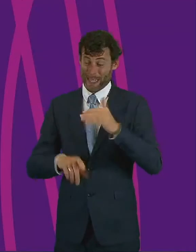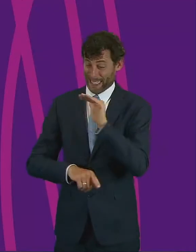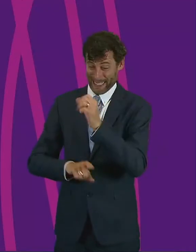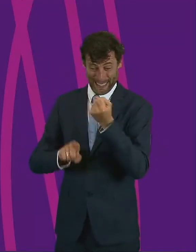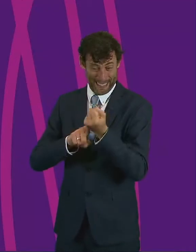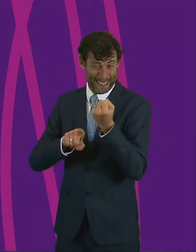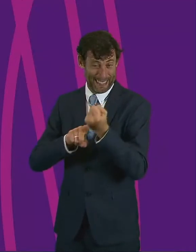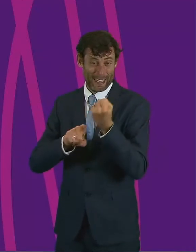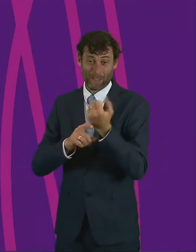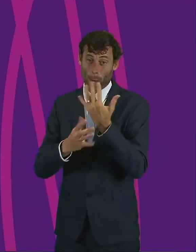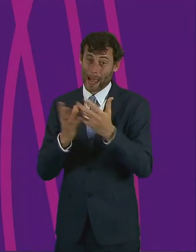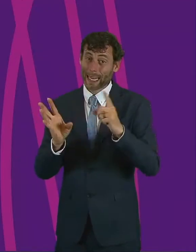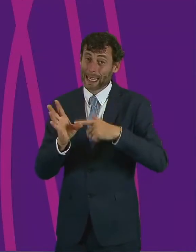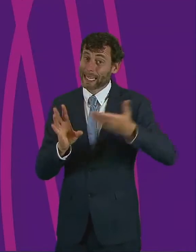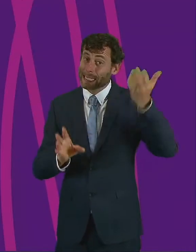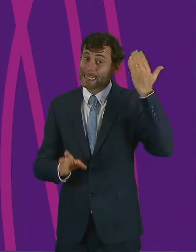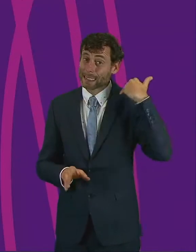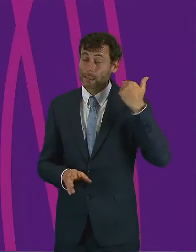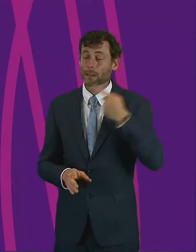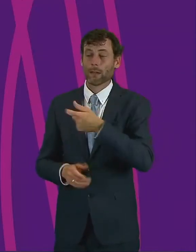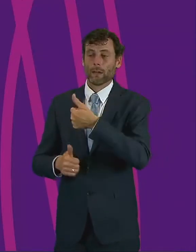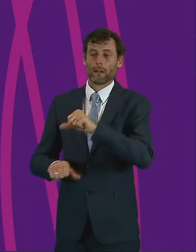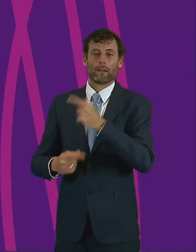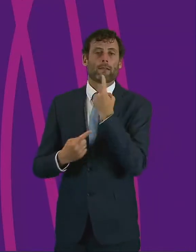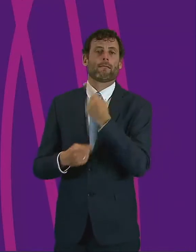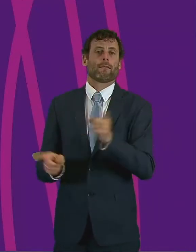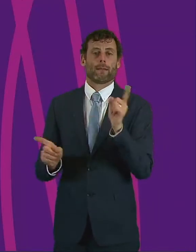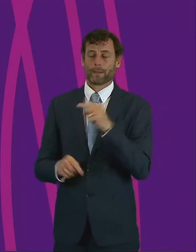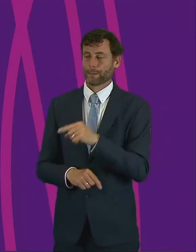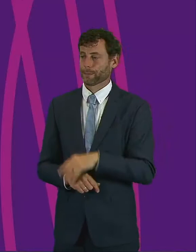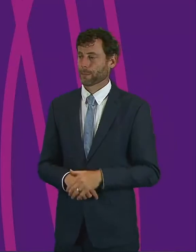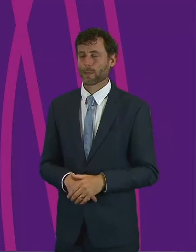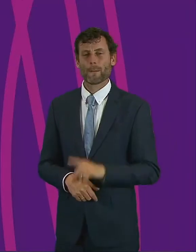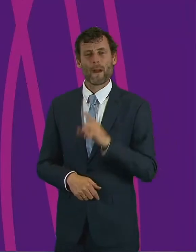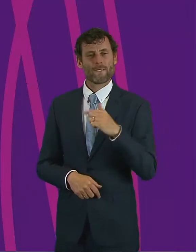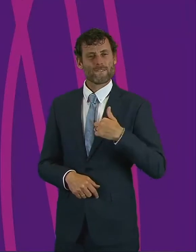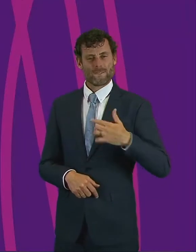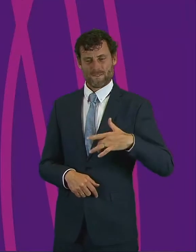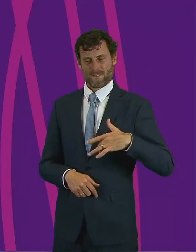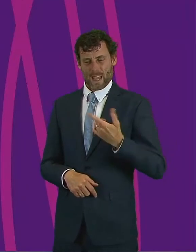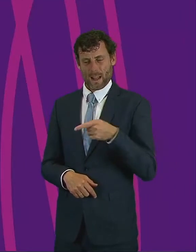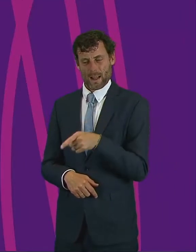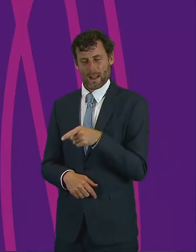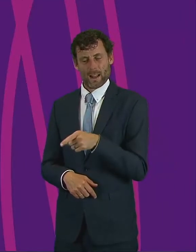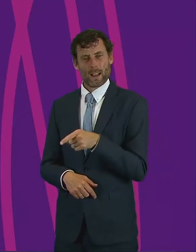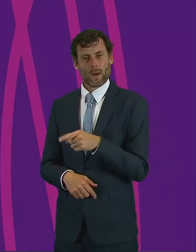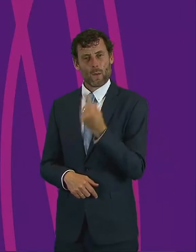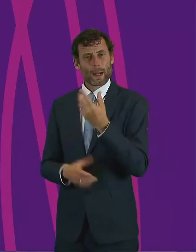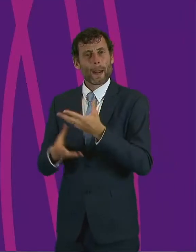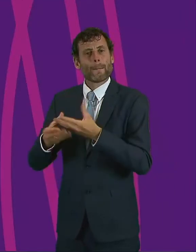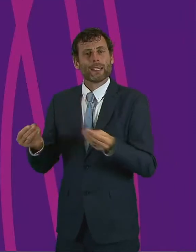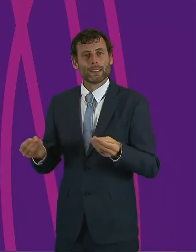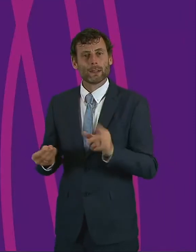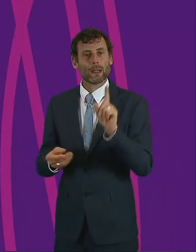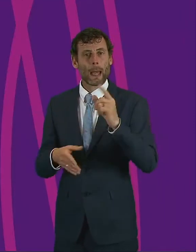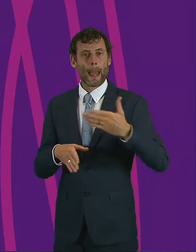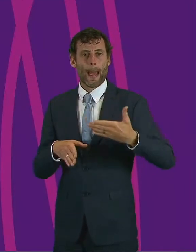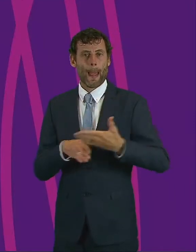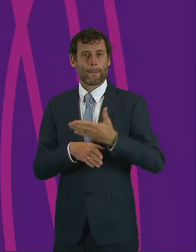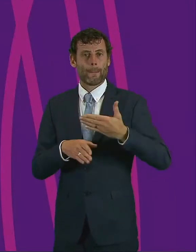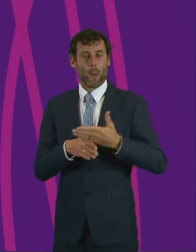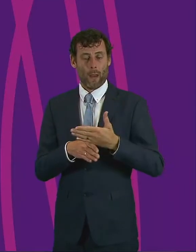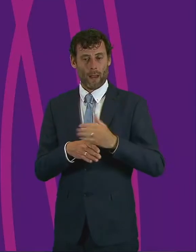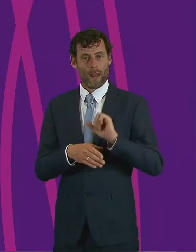Chancellor has heeded those calls. But the statement missed the opportunity to cut taxes for employers. We argued that the stimulus package